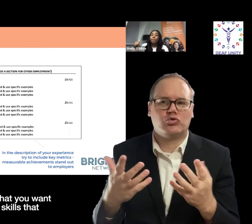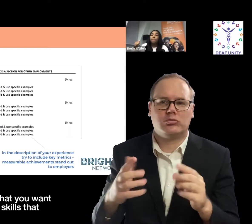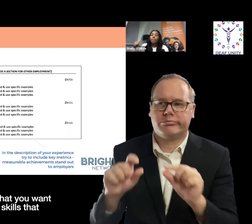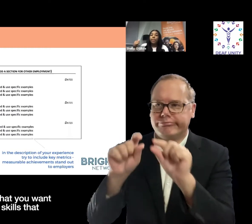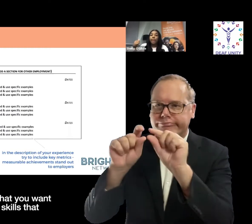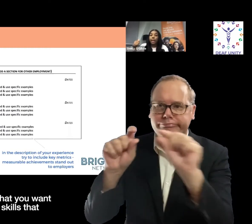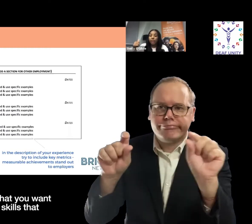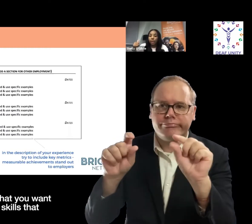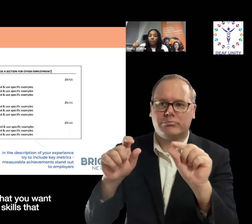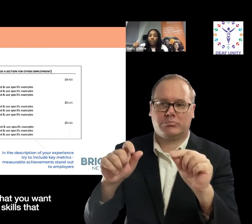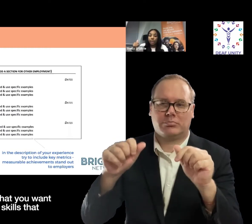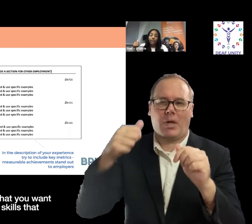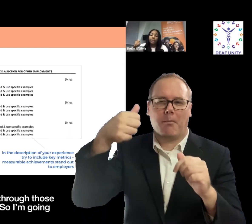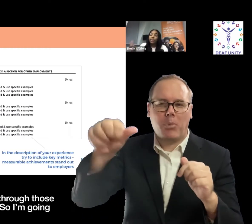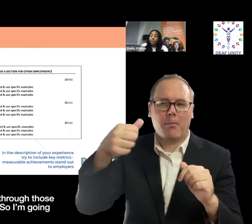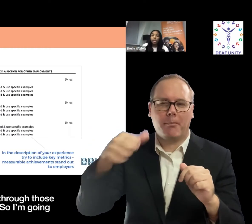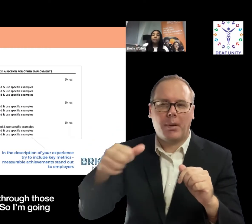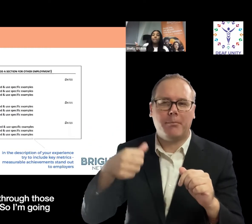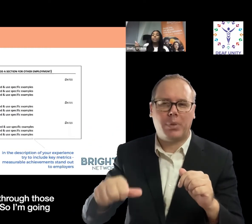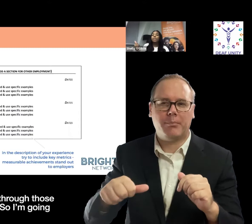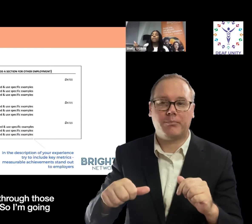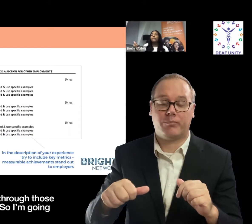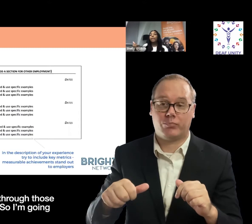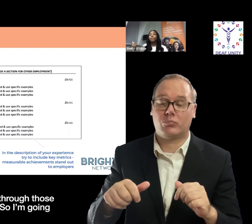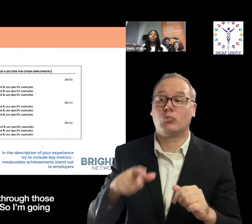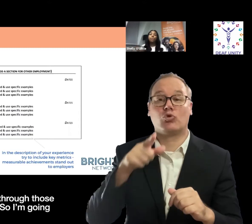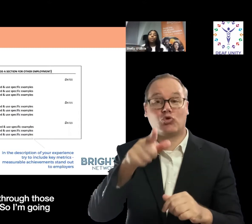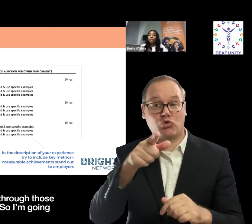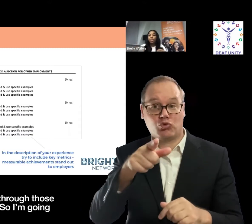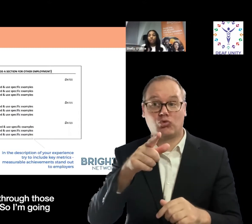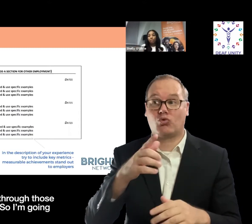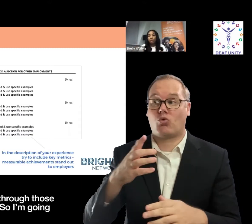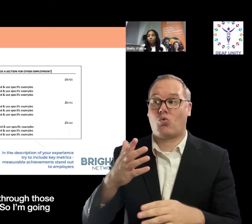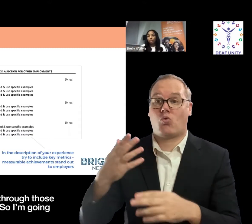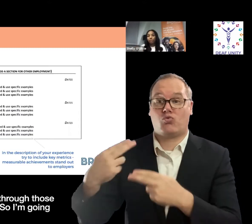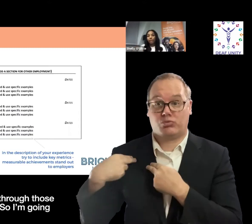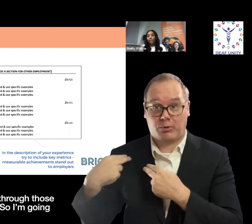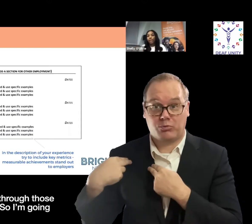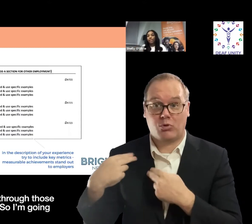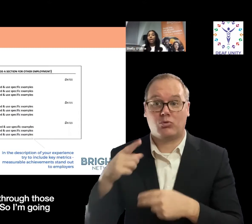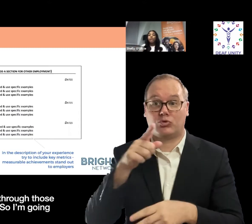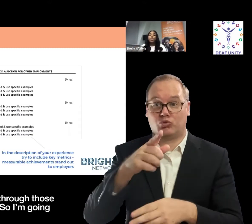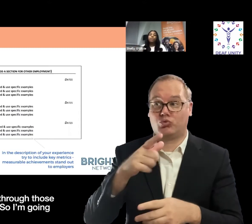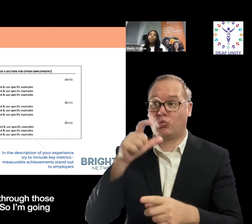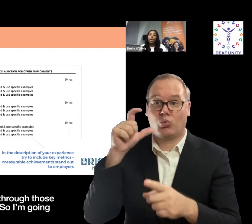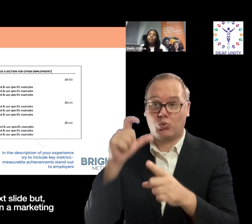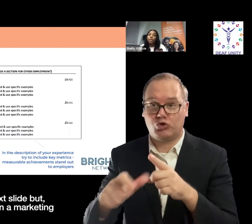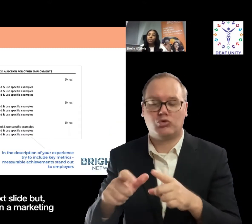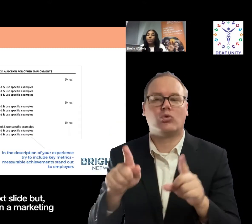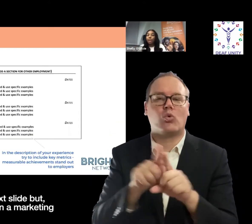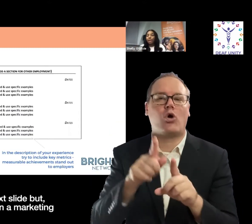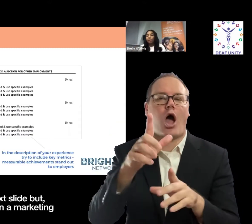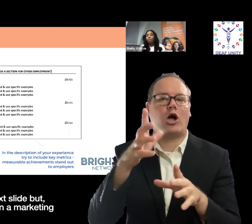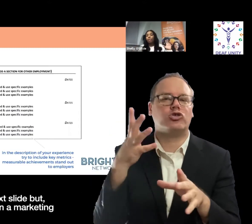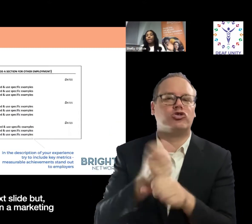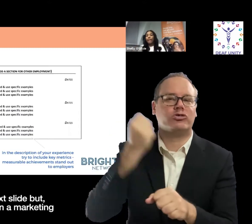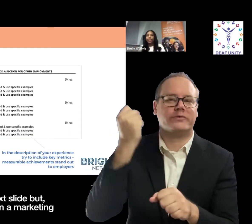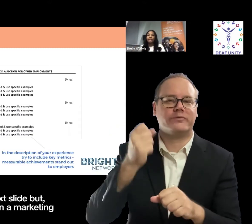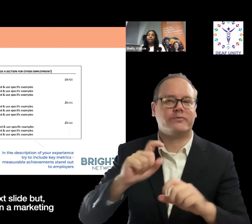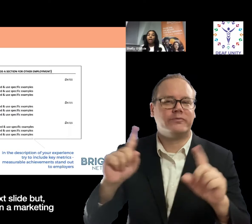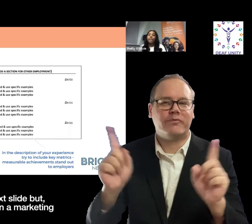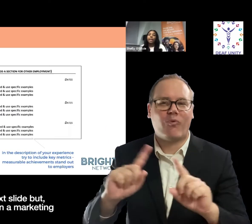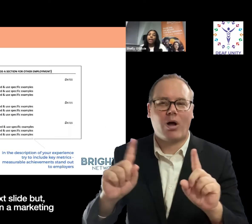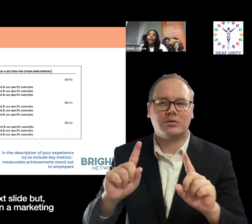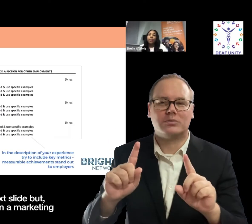about, include the kind of skills that you've experienced and developed through those achievements and responsibilities. So I'm going to show you an example in the